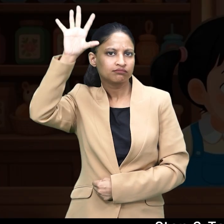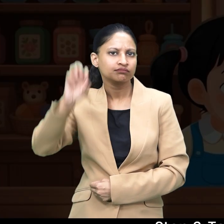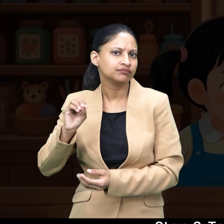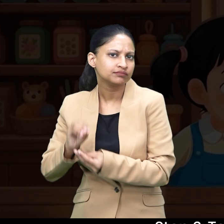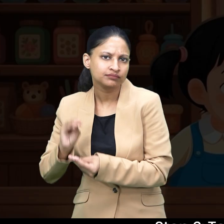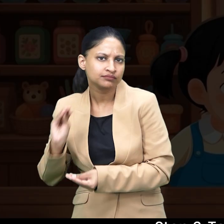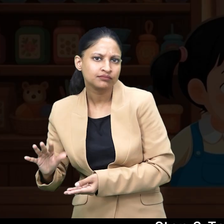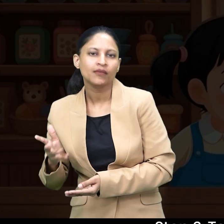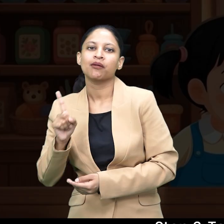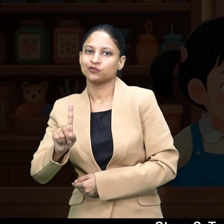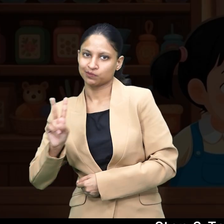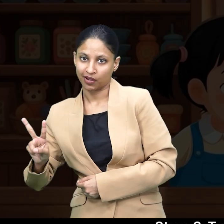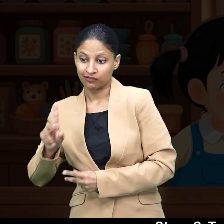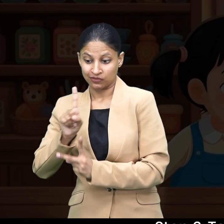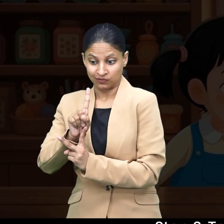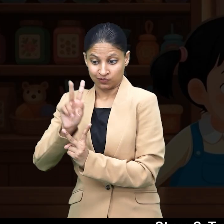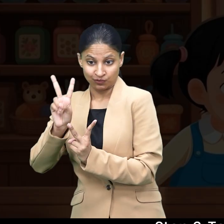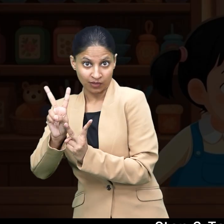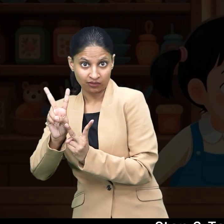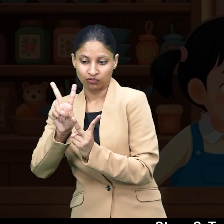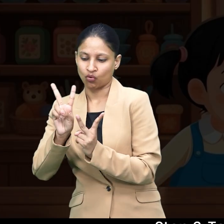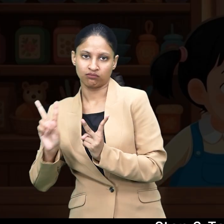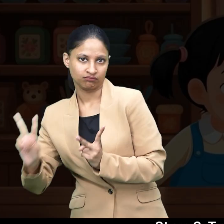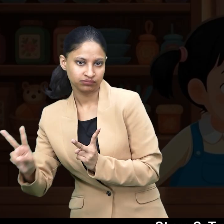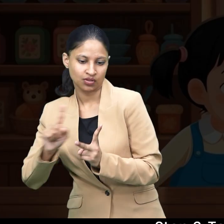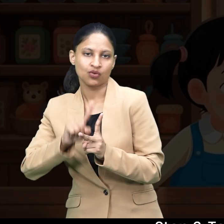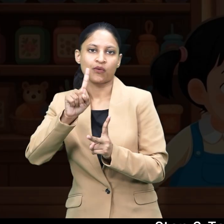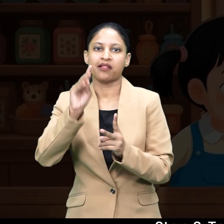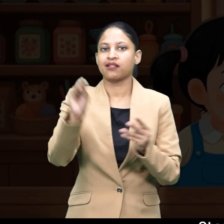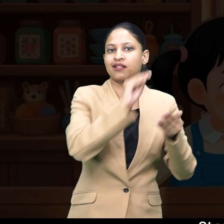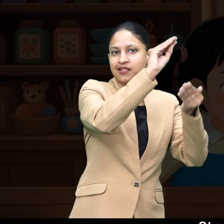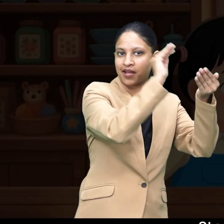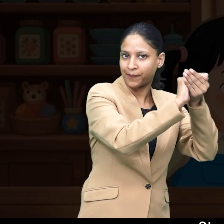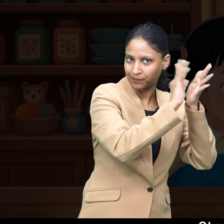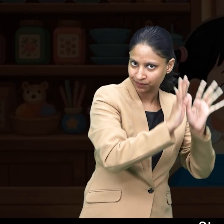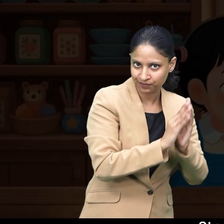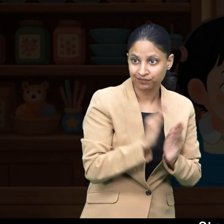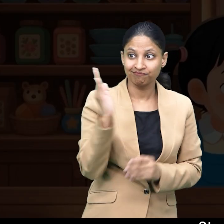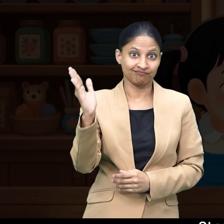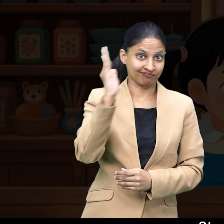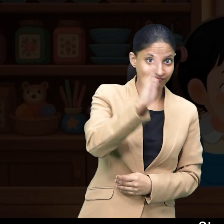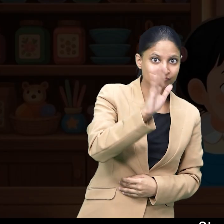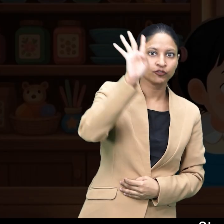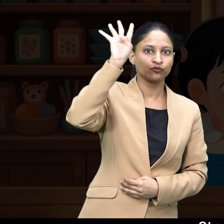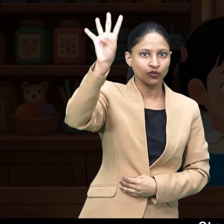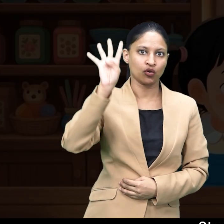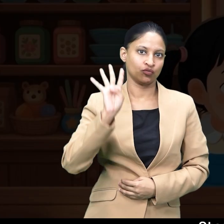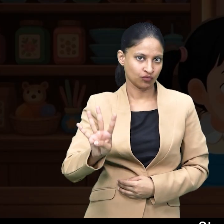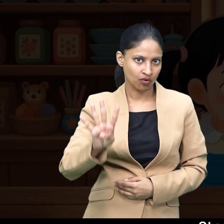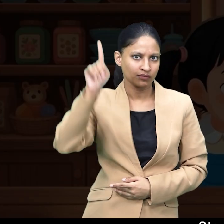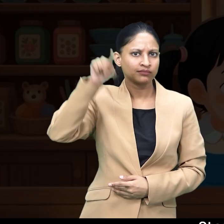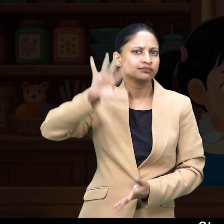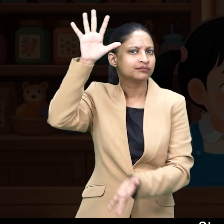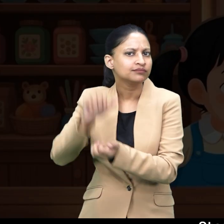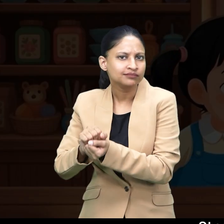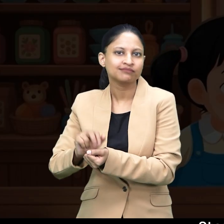plus 5 equals to 12. Write 2, carry 1. Step 3. Hundreds. 4